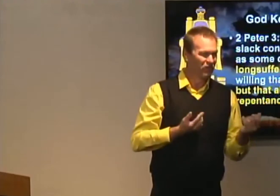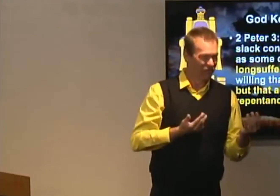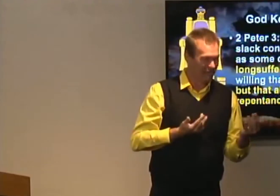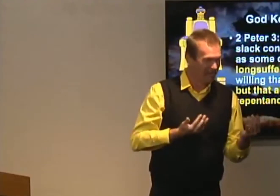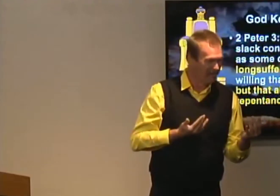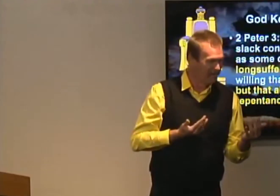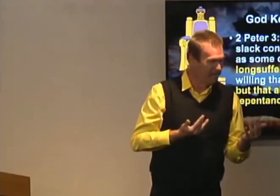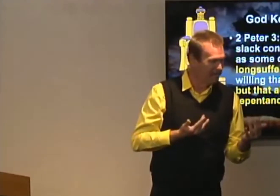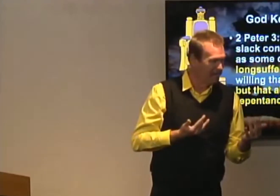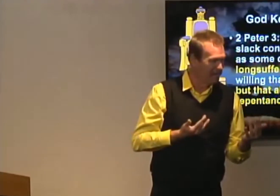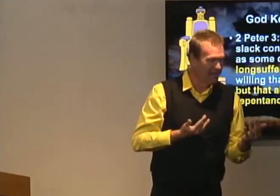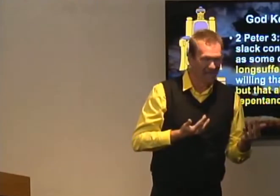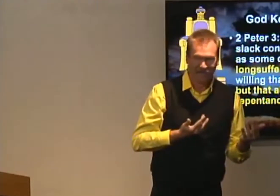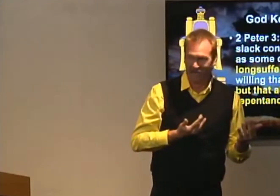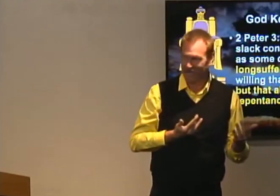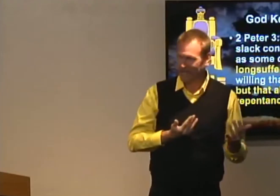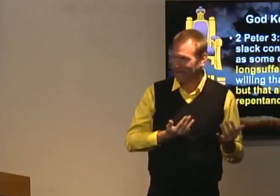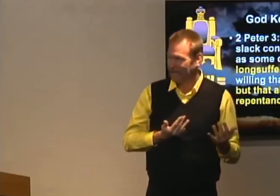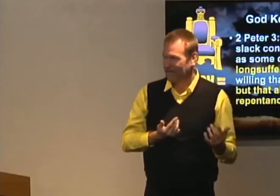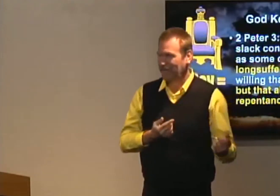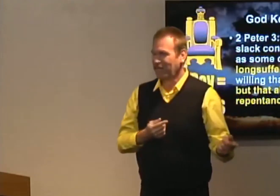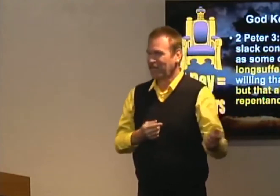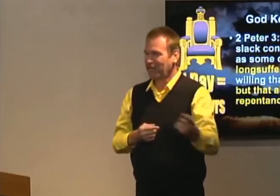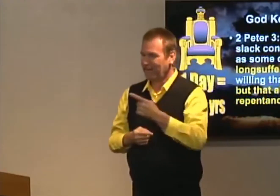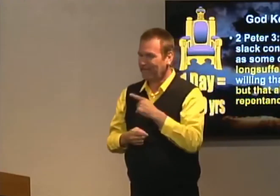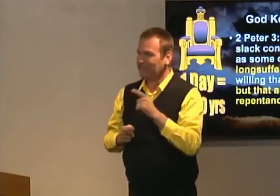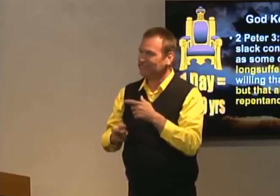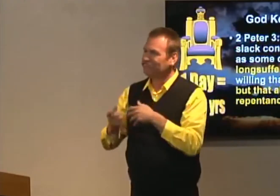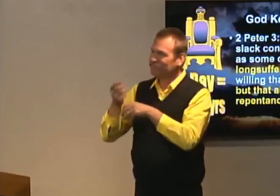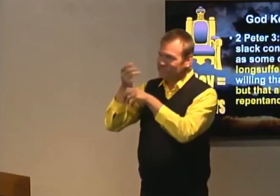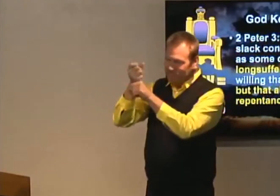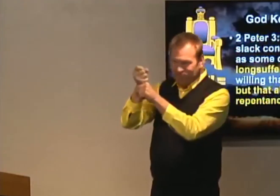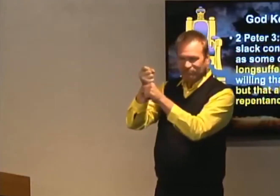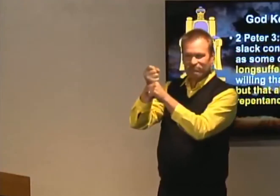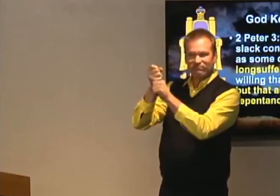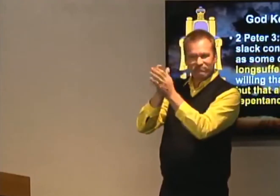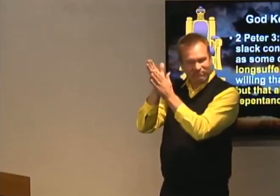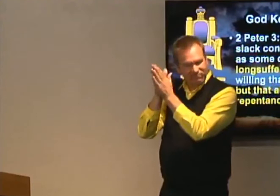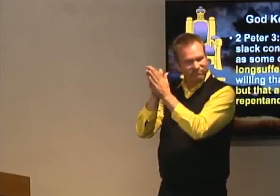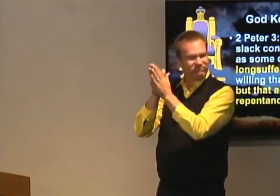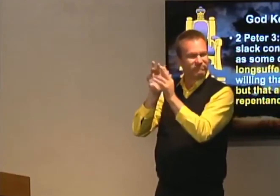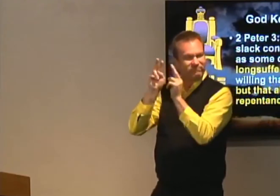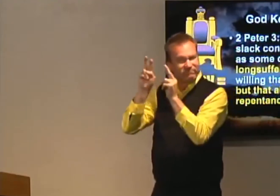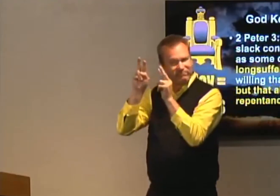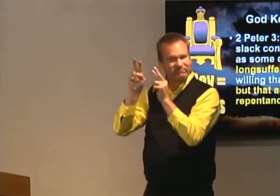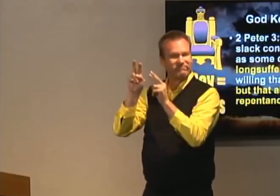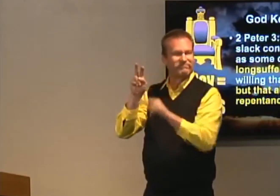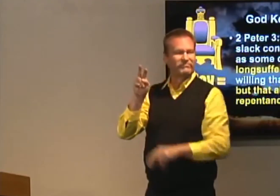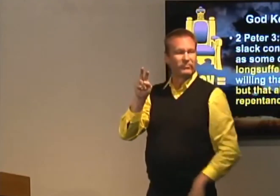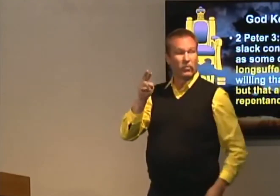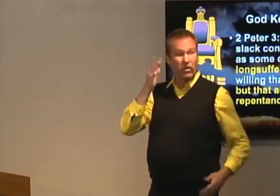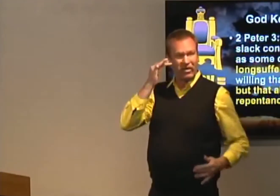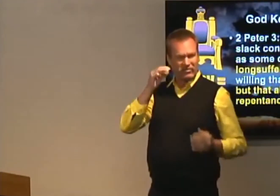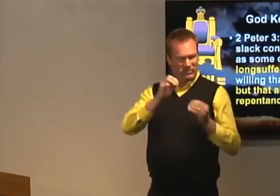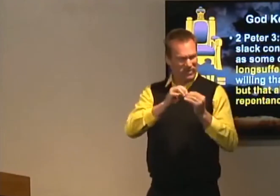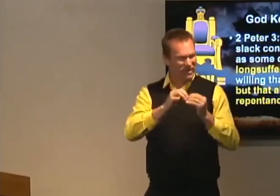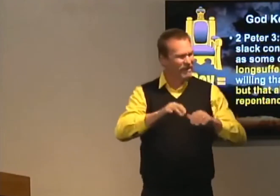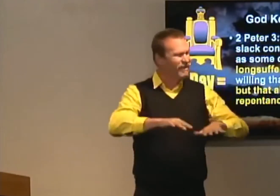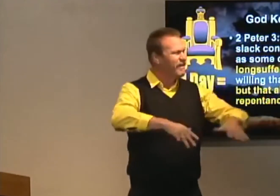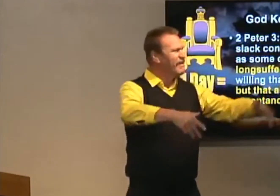And for him, time is nothing. And for us, it feels like he's waiting, and we need to continue to have faith and continue to serve him and continue to